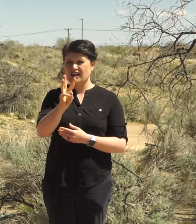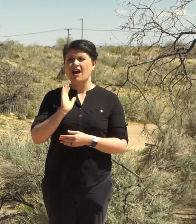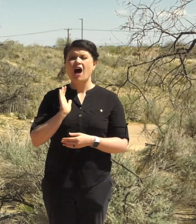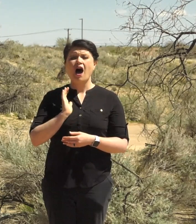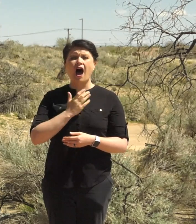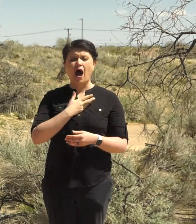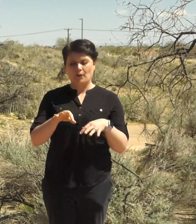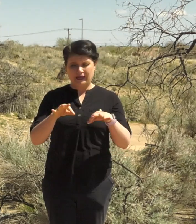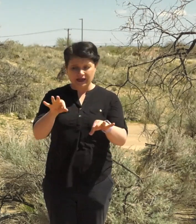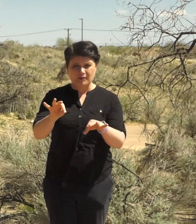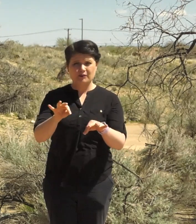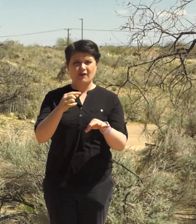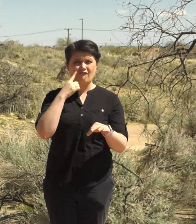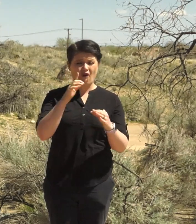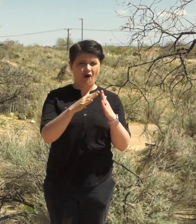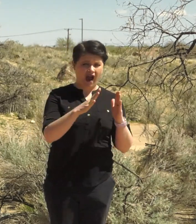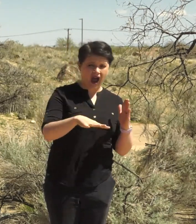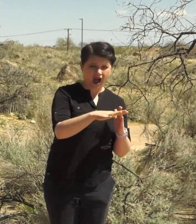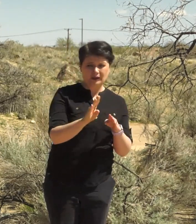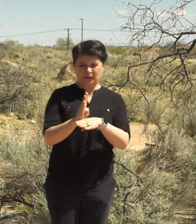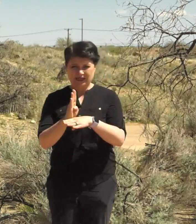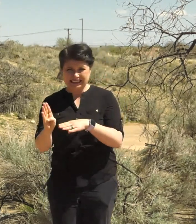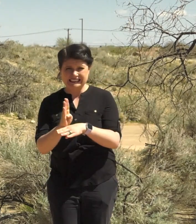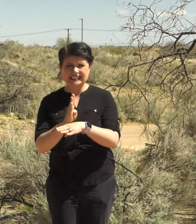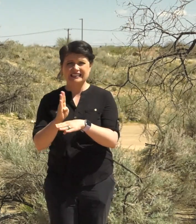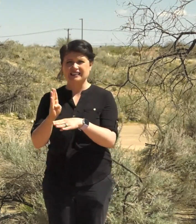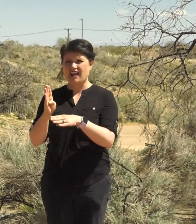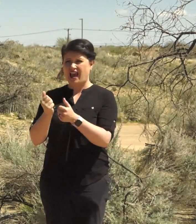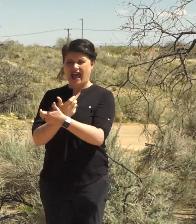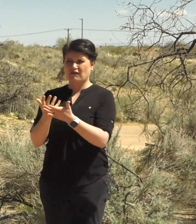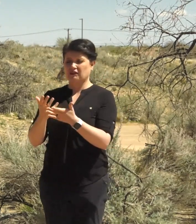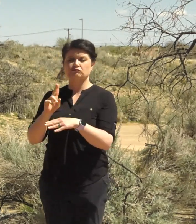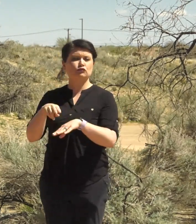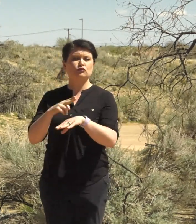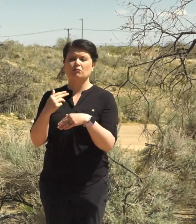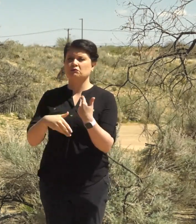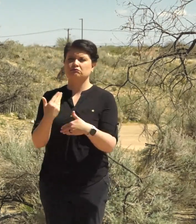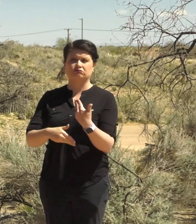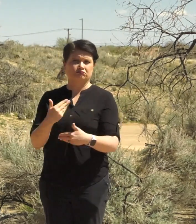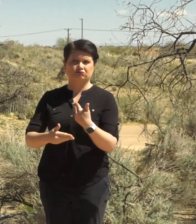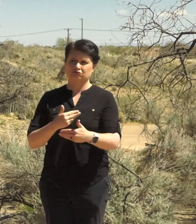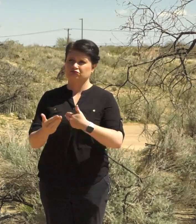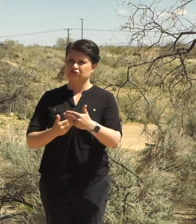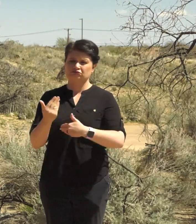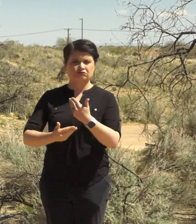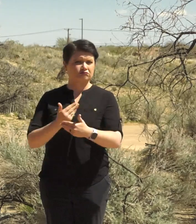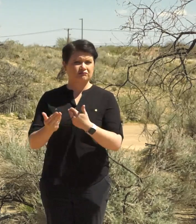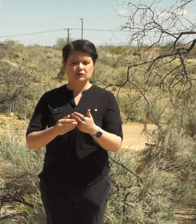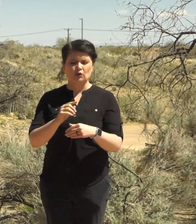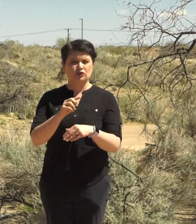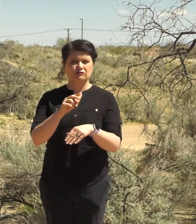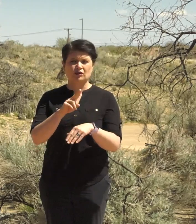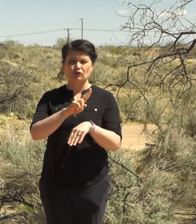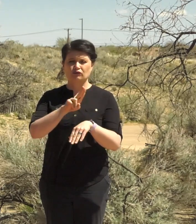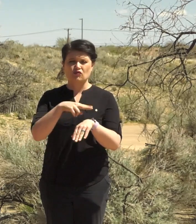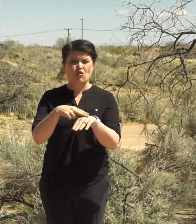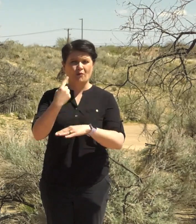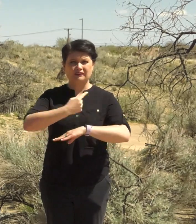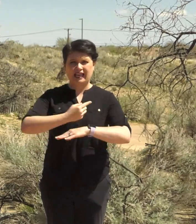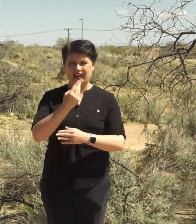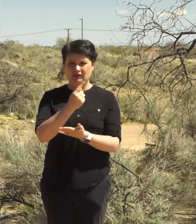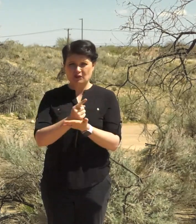residential, commercial, and recycling are going just as normally scheduled. So your collections are on the normal days, which they normally